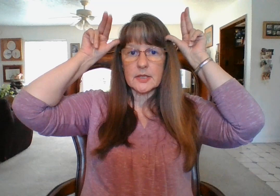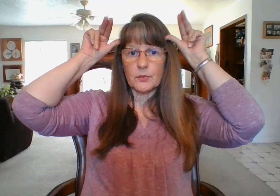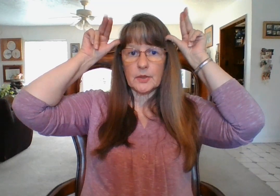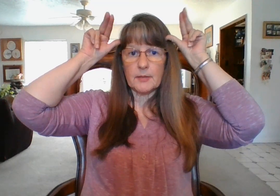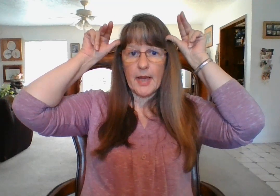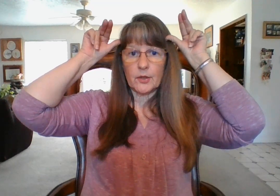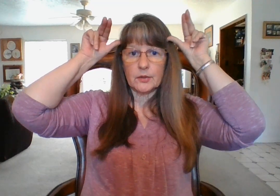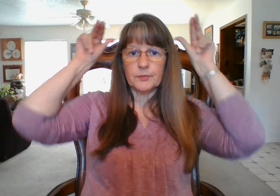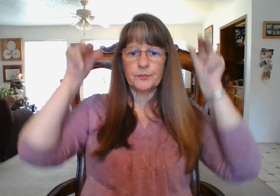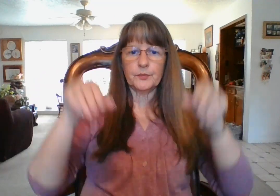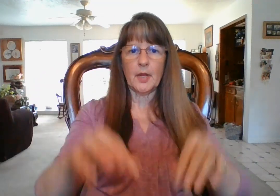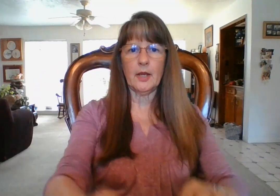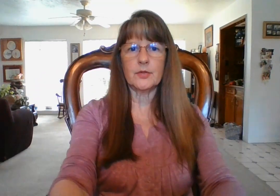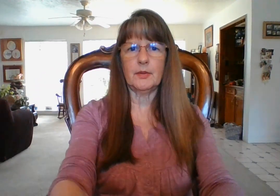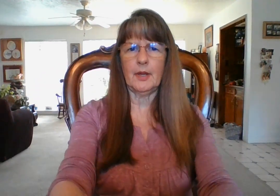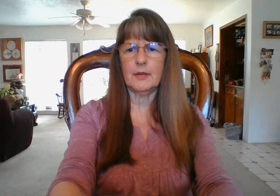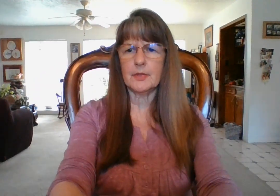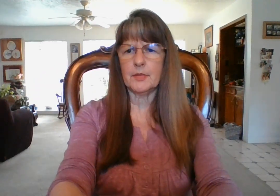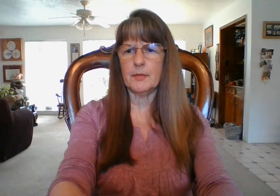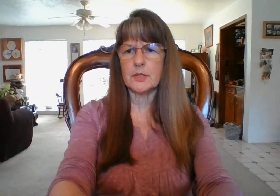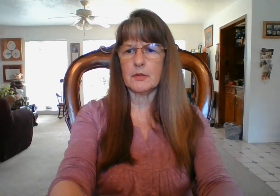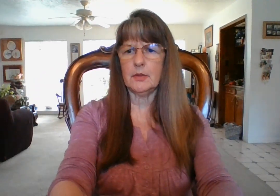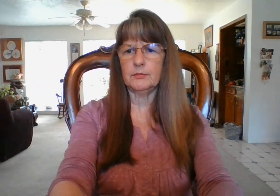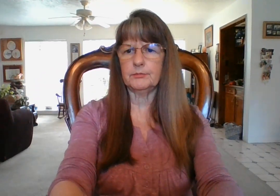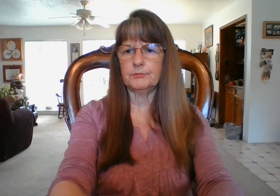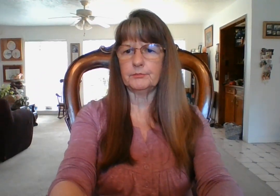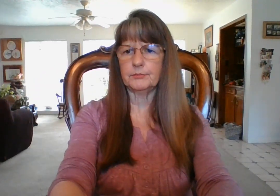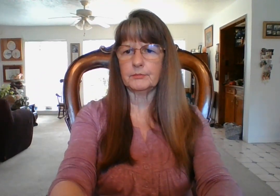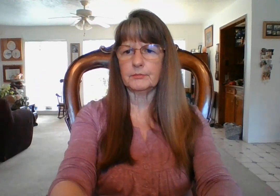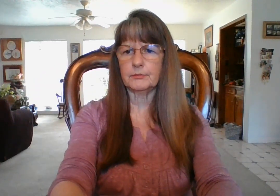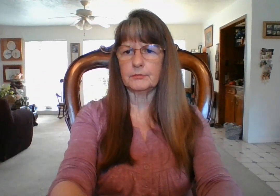doesn't really matter. Hang on, so I got something on my screen.